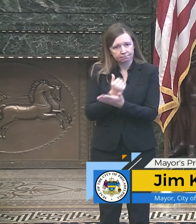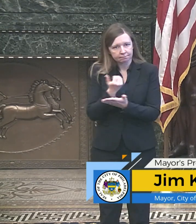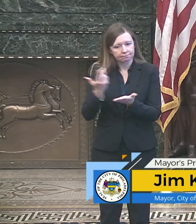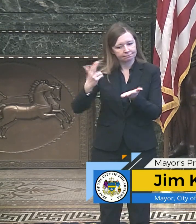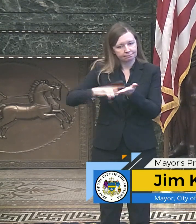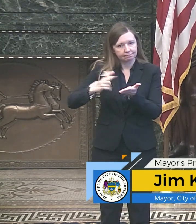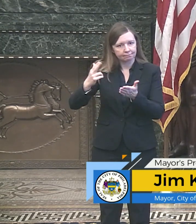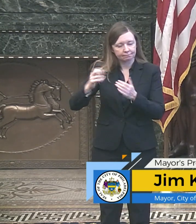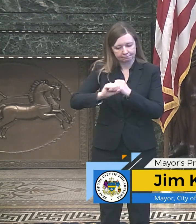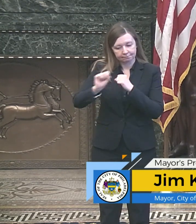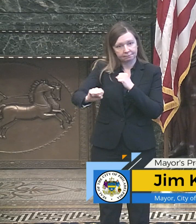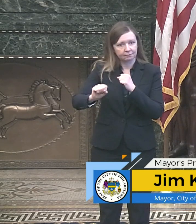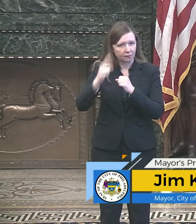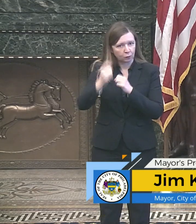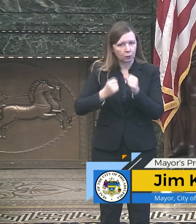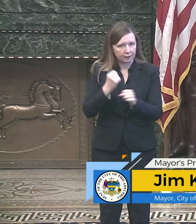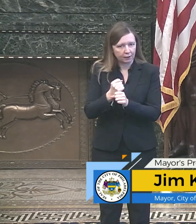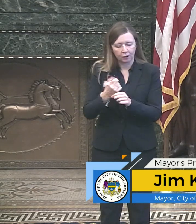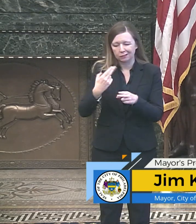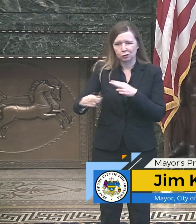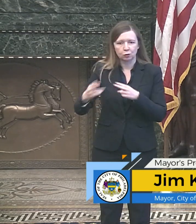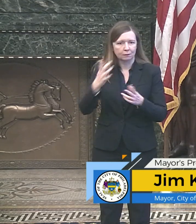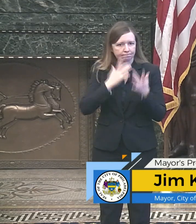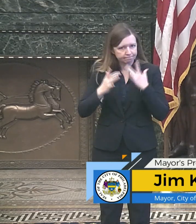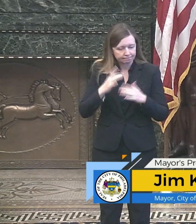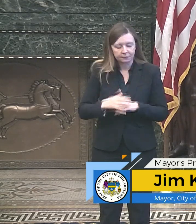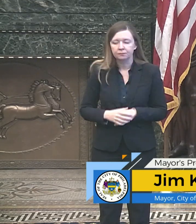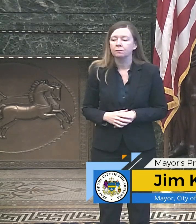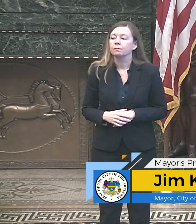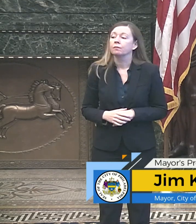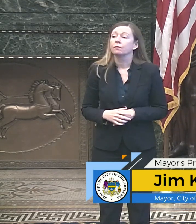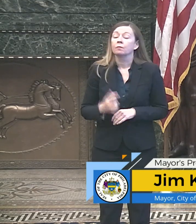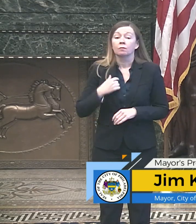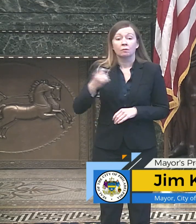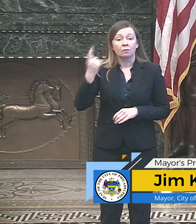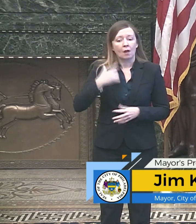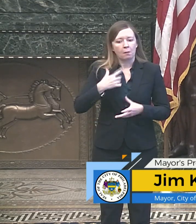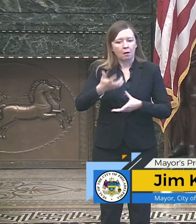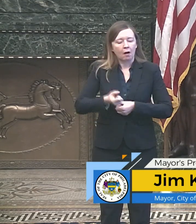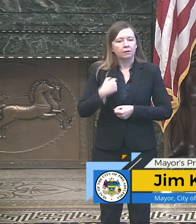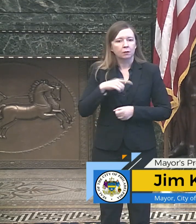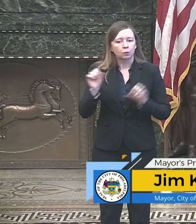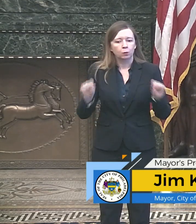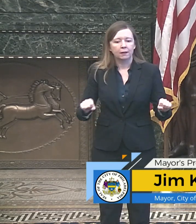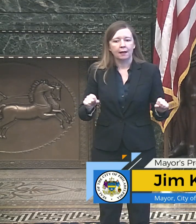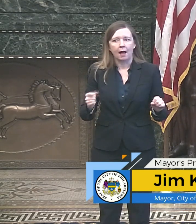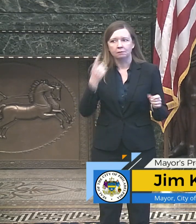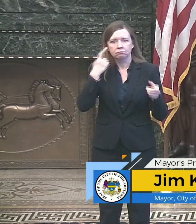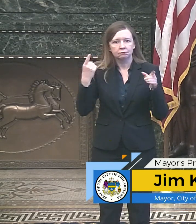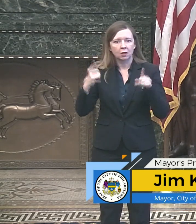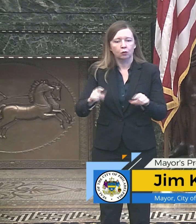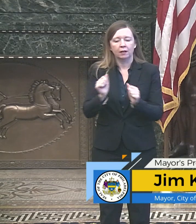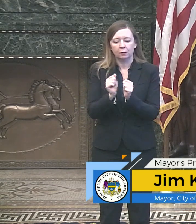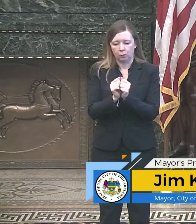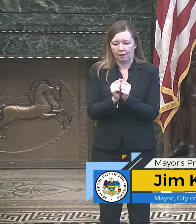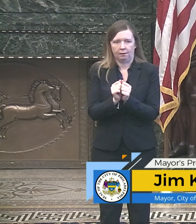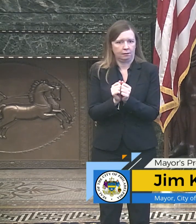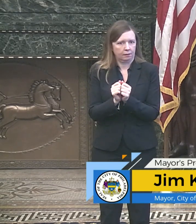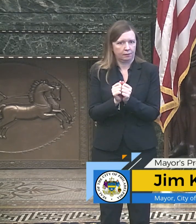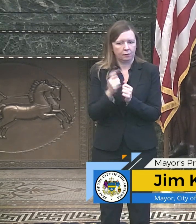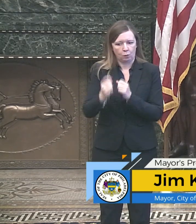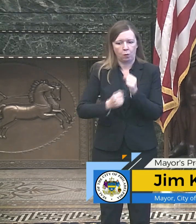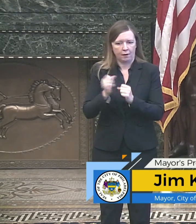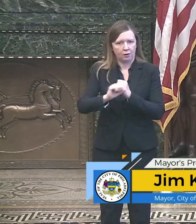and to do so in such a short period of time. And I'm confident that we'll also be able to reach agreement on similar